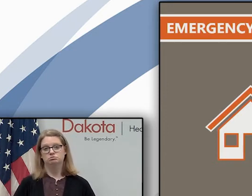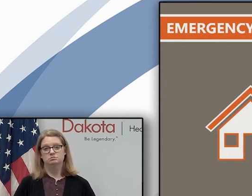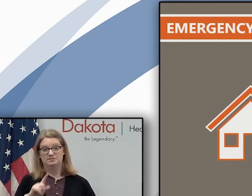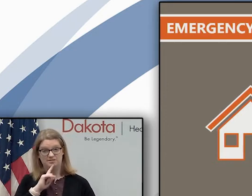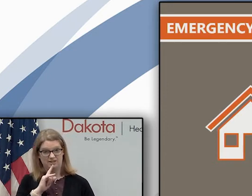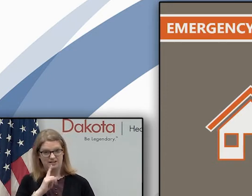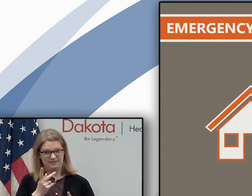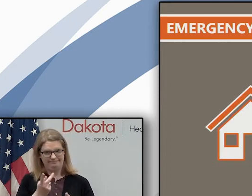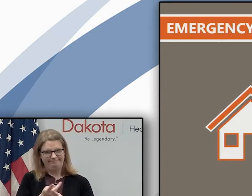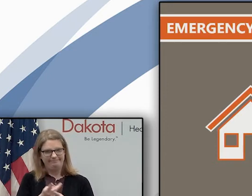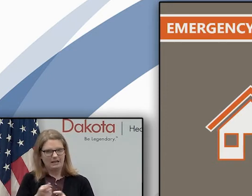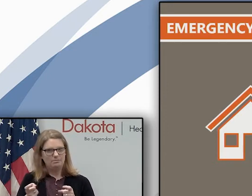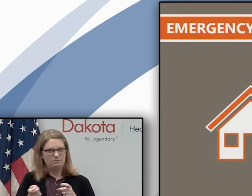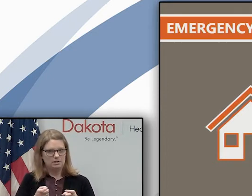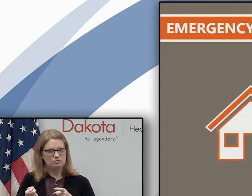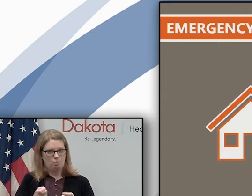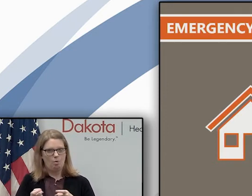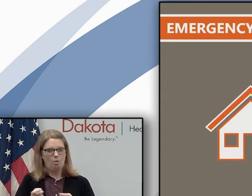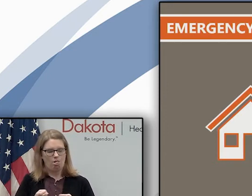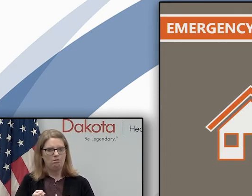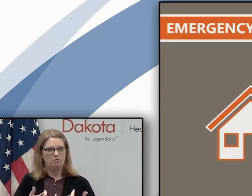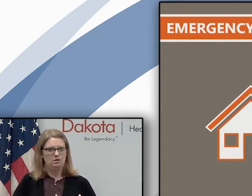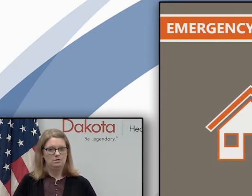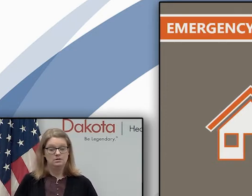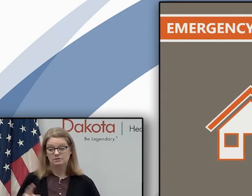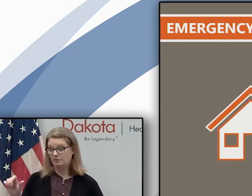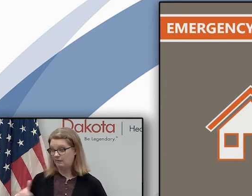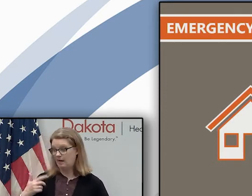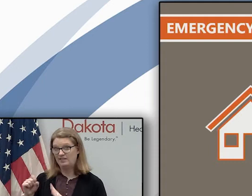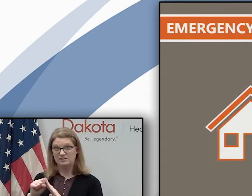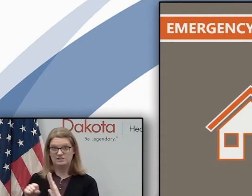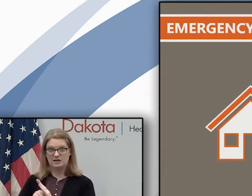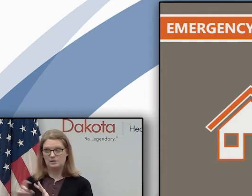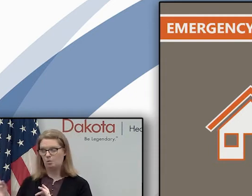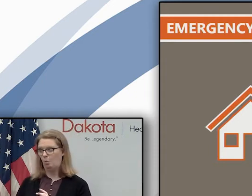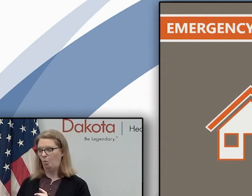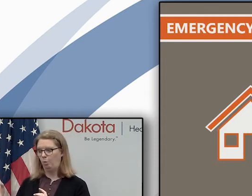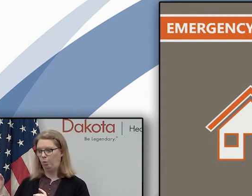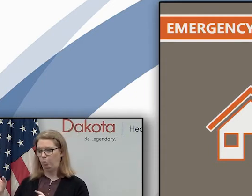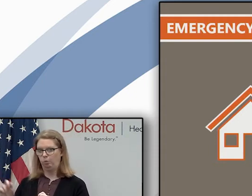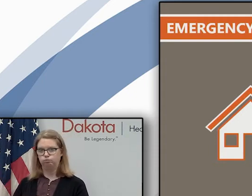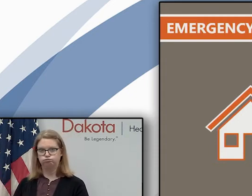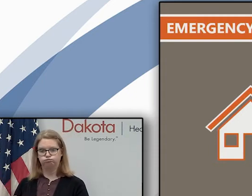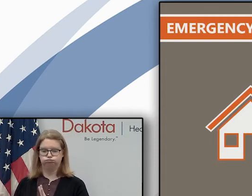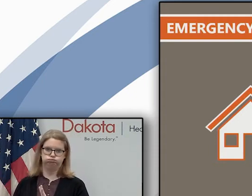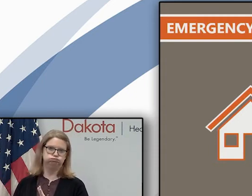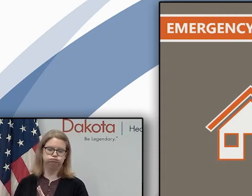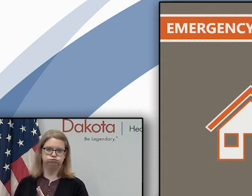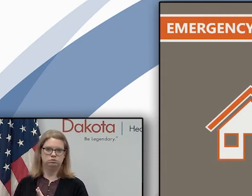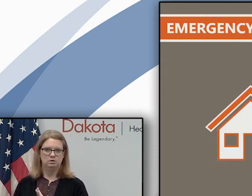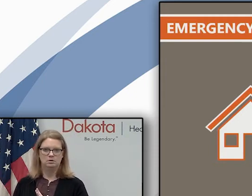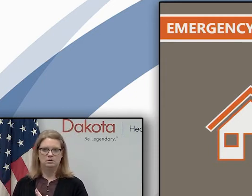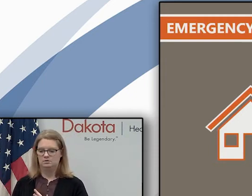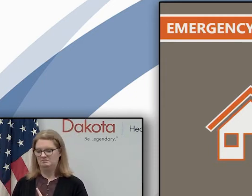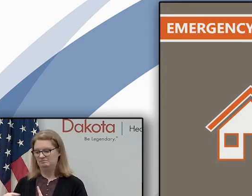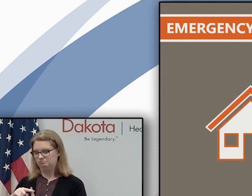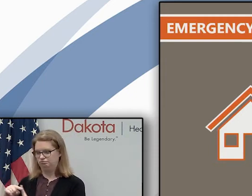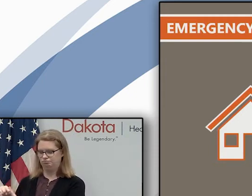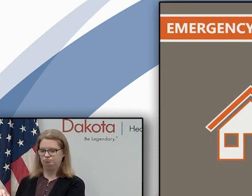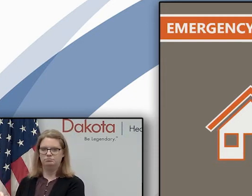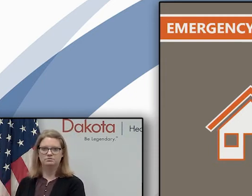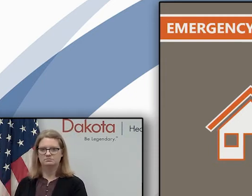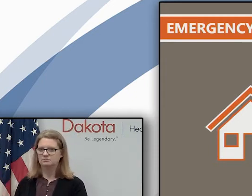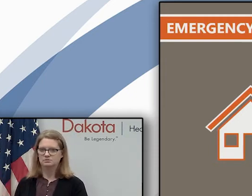and dissipate what in other states has been big crises in their congregate housing for those